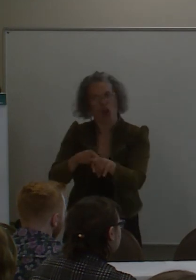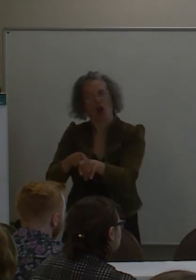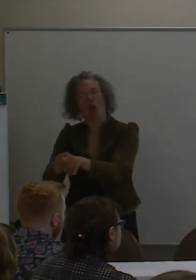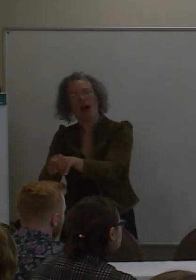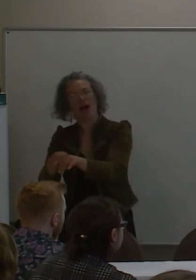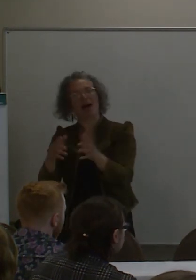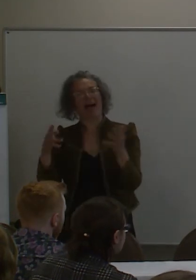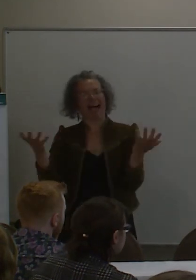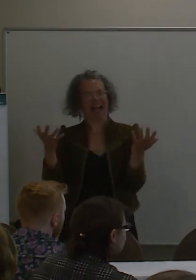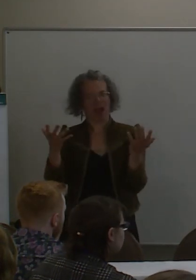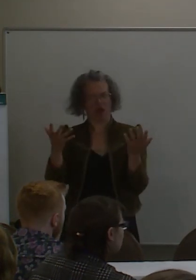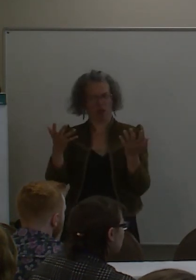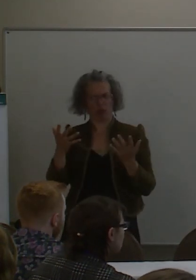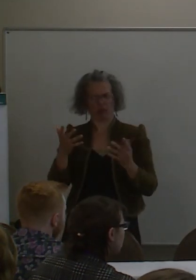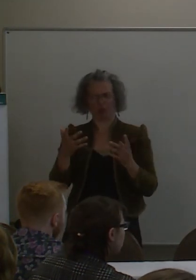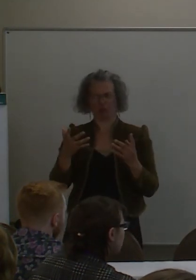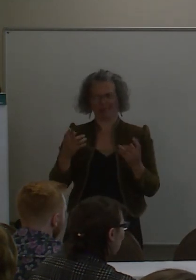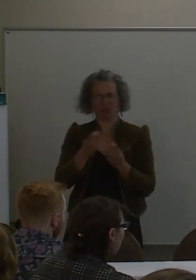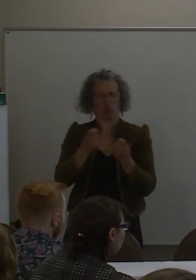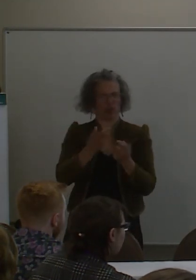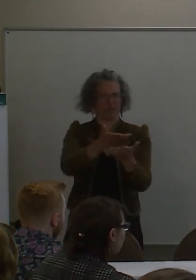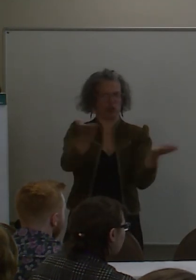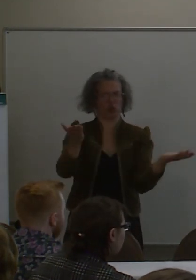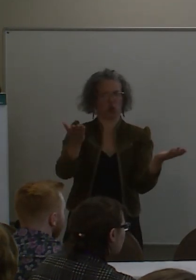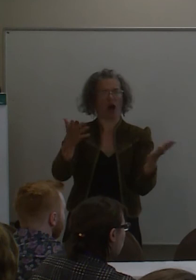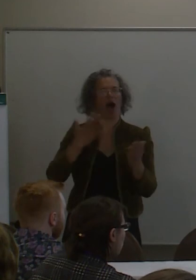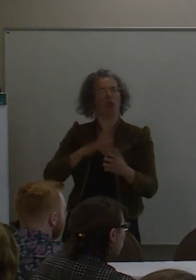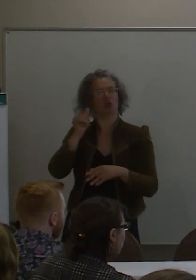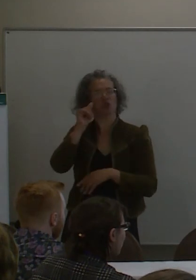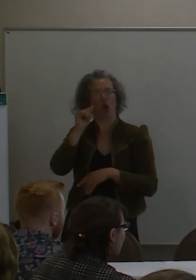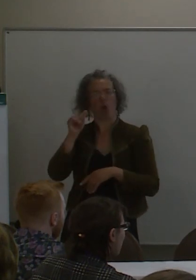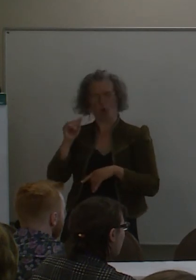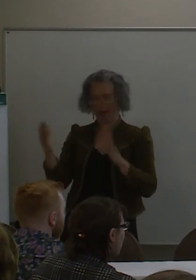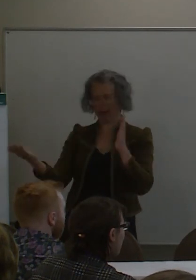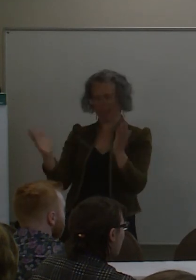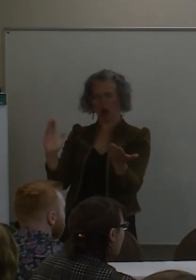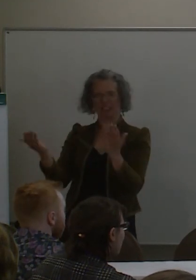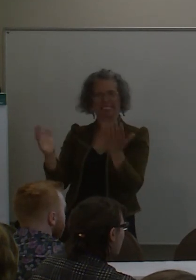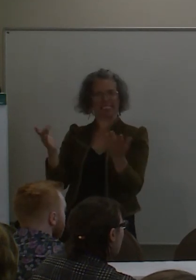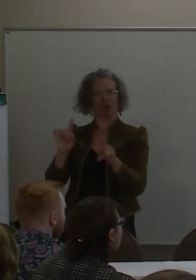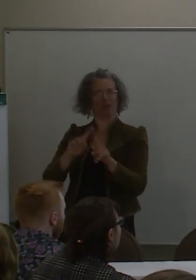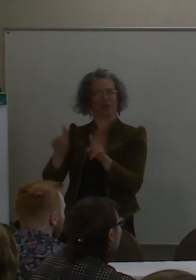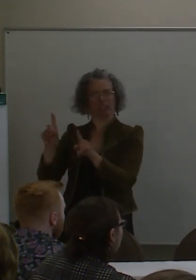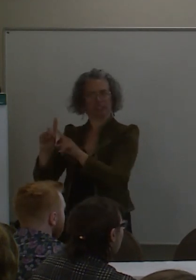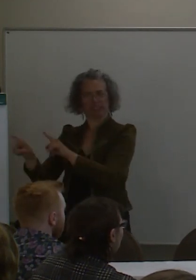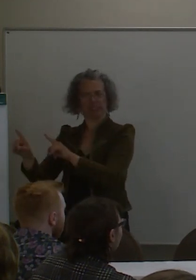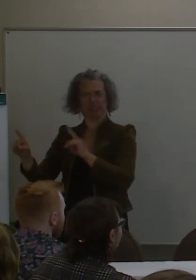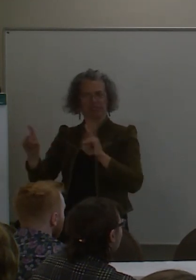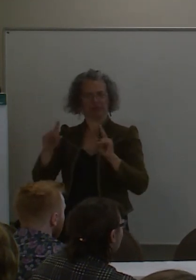various organizations and do a cross-sectoral comparison. But that instinct to weed and instinct to